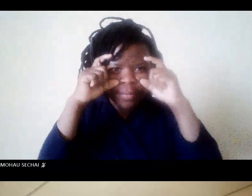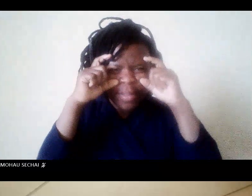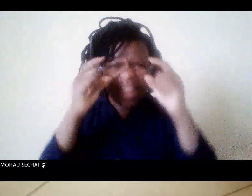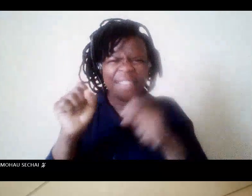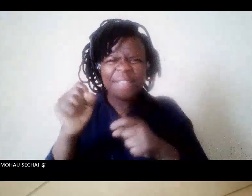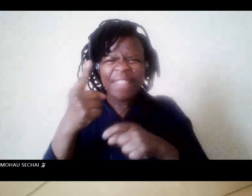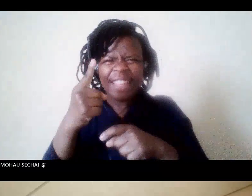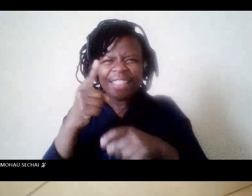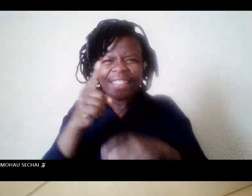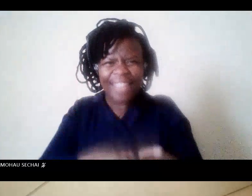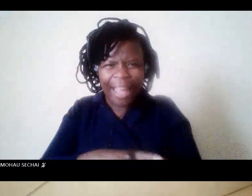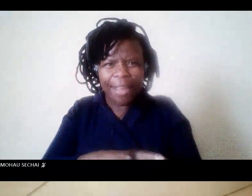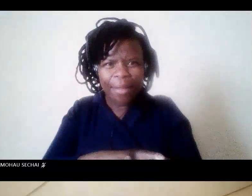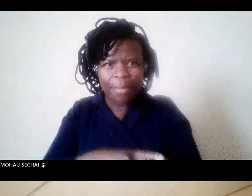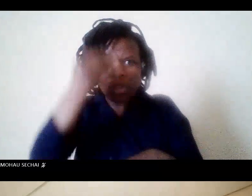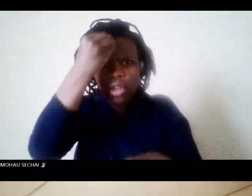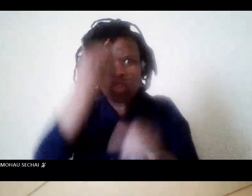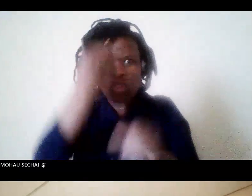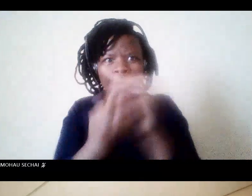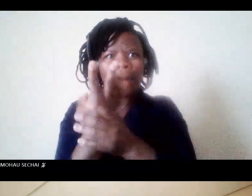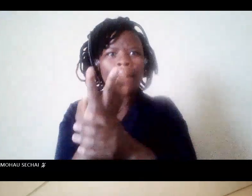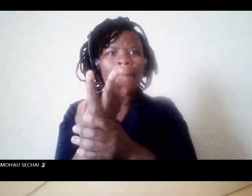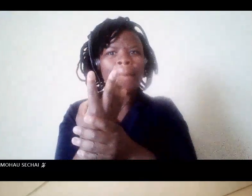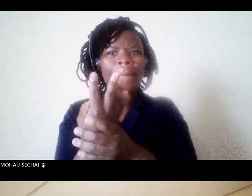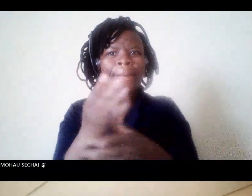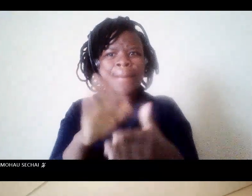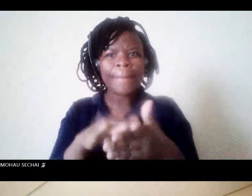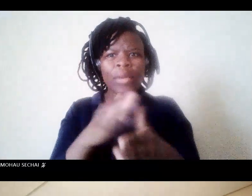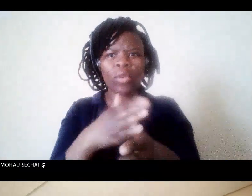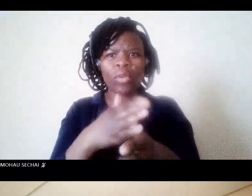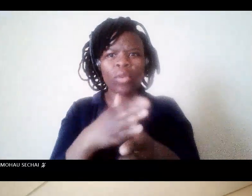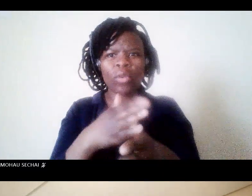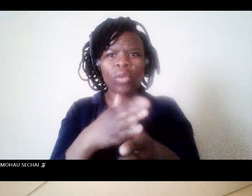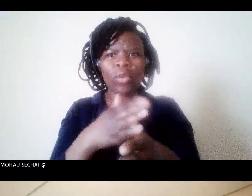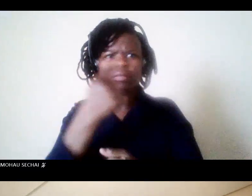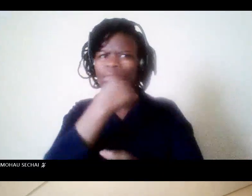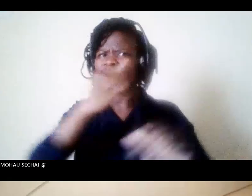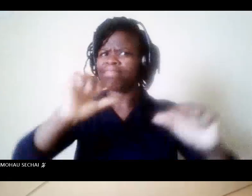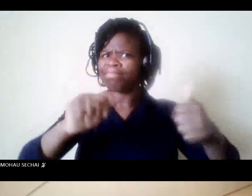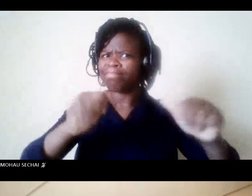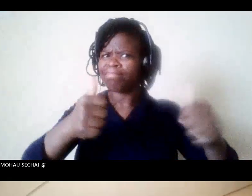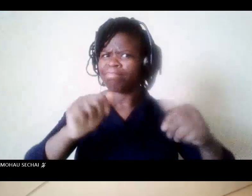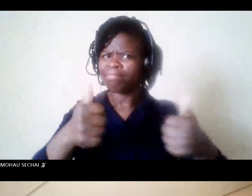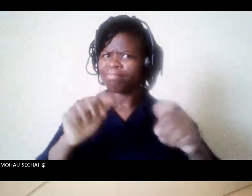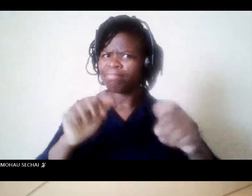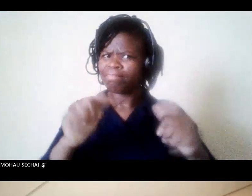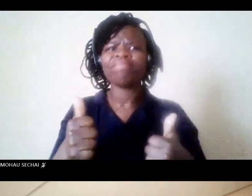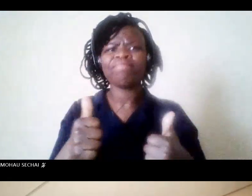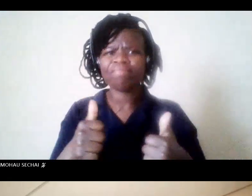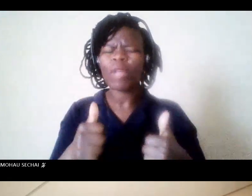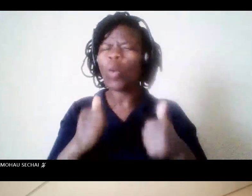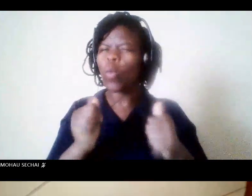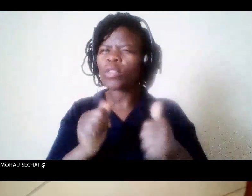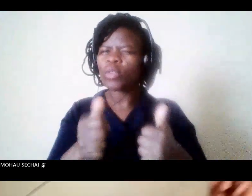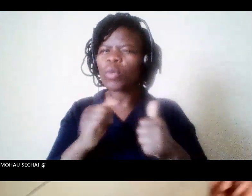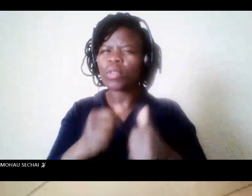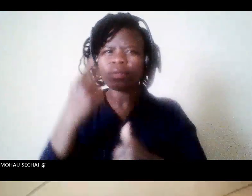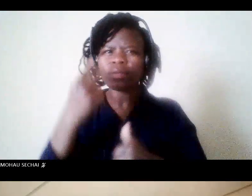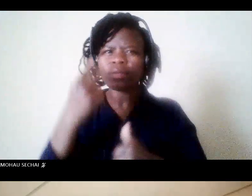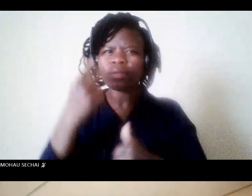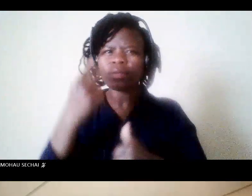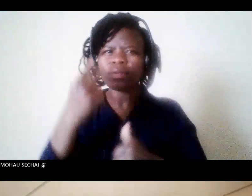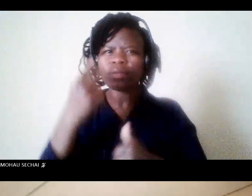the issue came up, because I had very good eyesight, both short-sightedness and long-sightedness. I can see things that are far